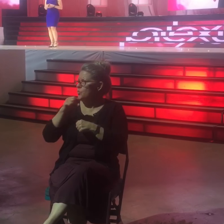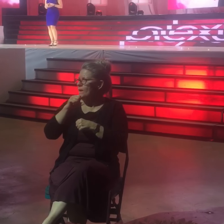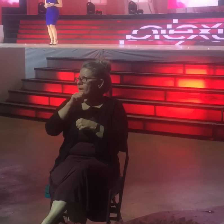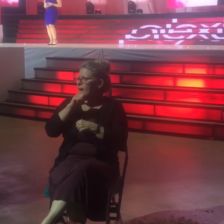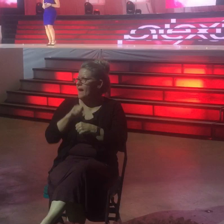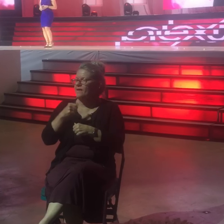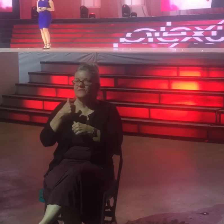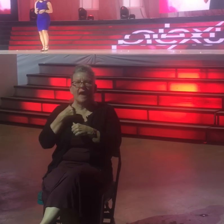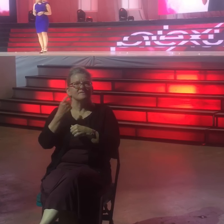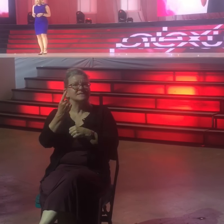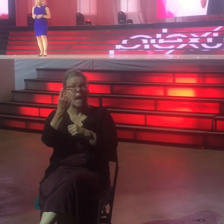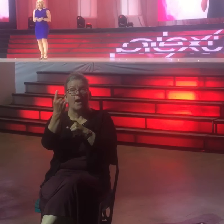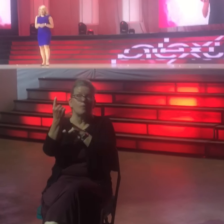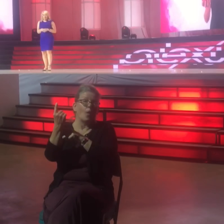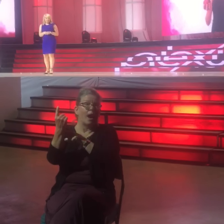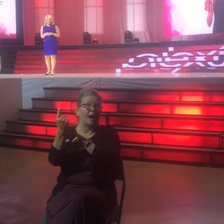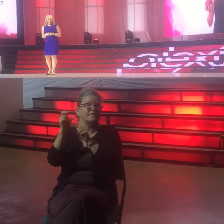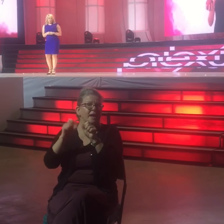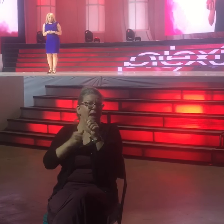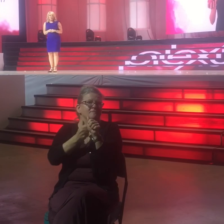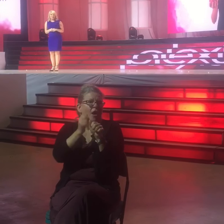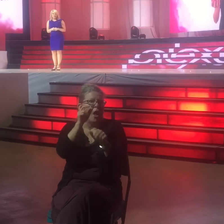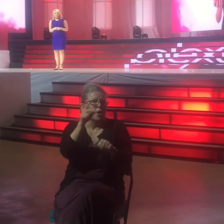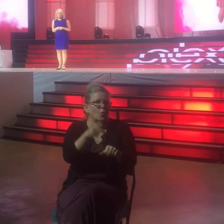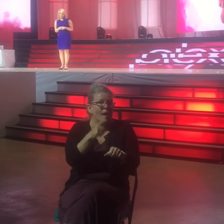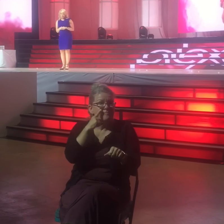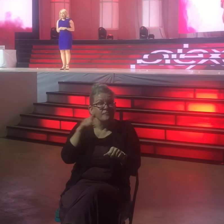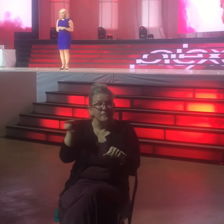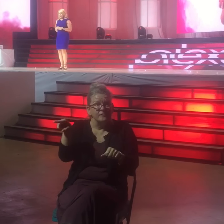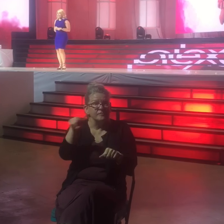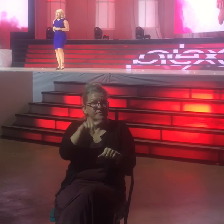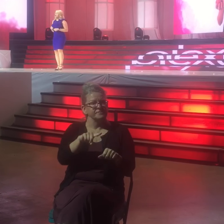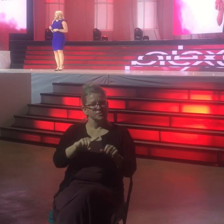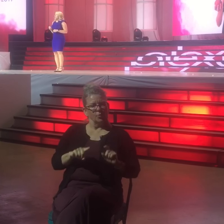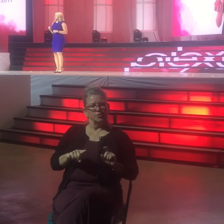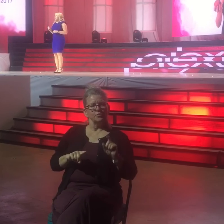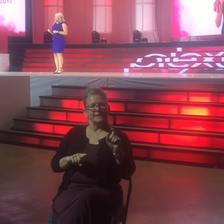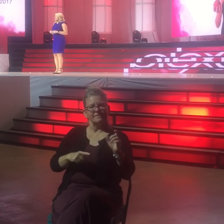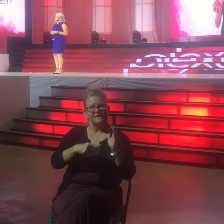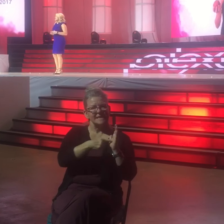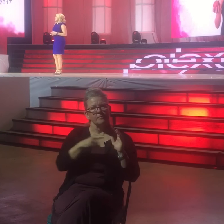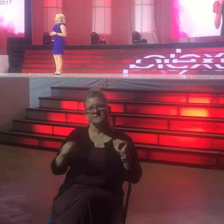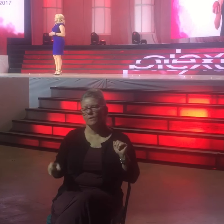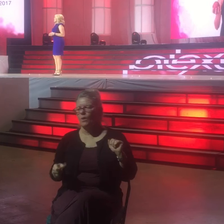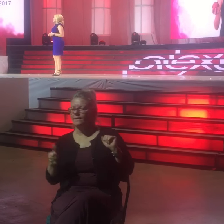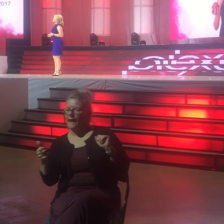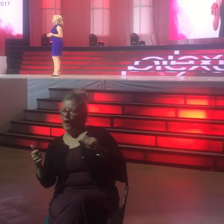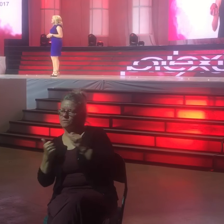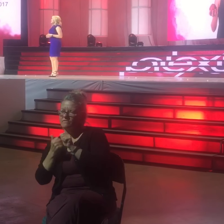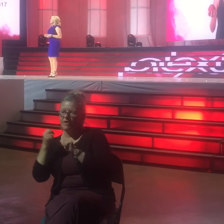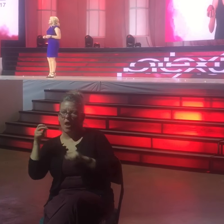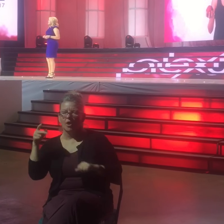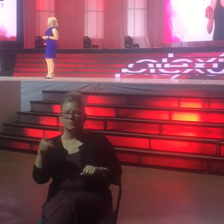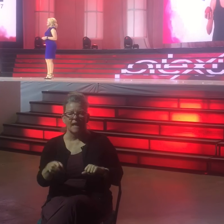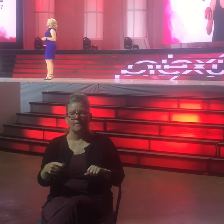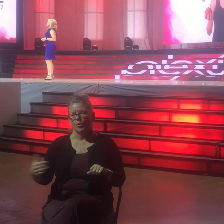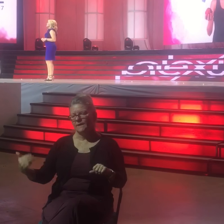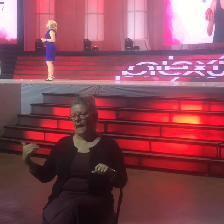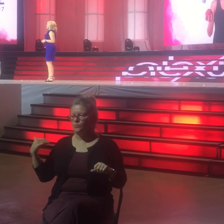follow up for you after you handed over a sample? What? Yeah? What about someone who could remind your